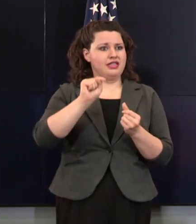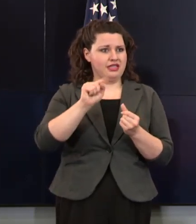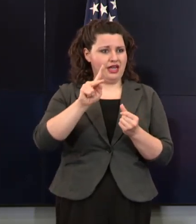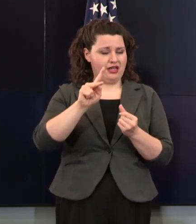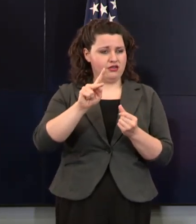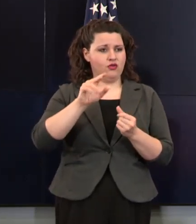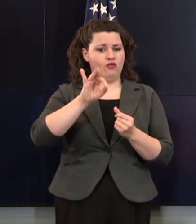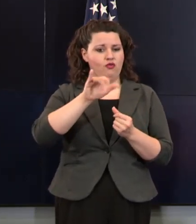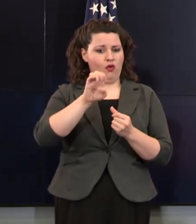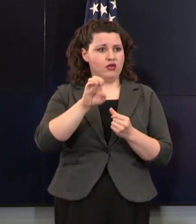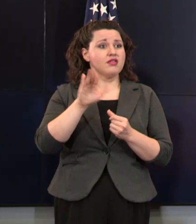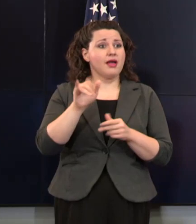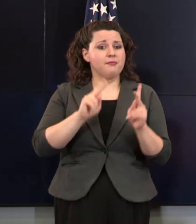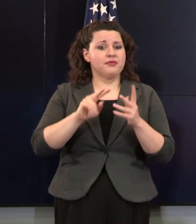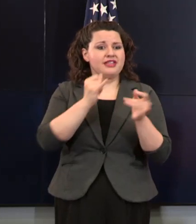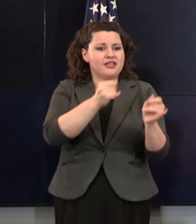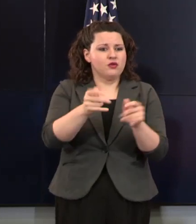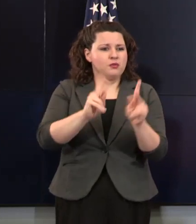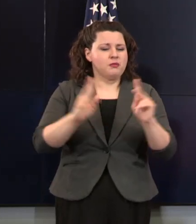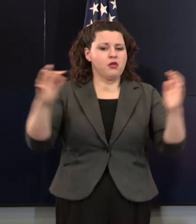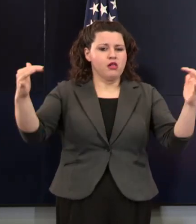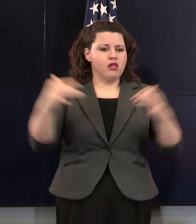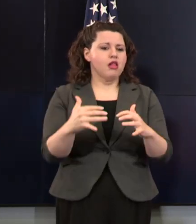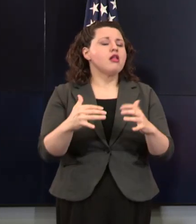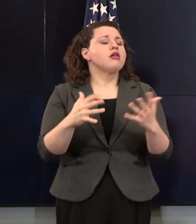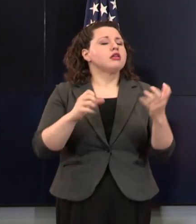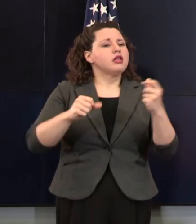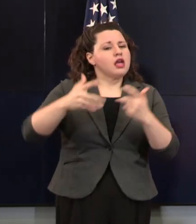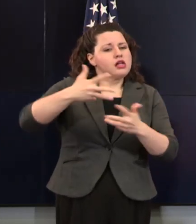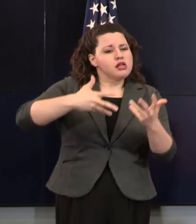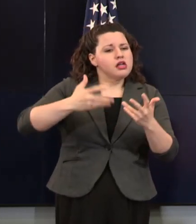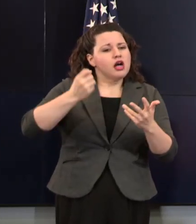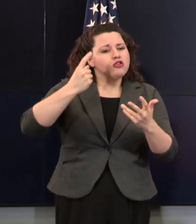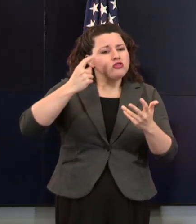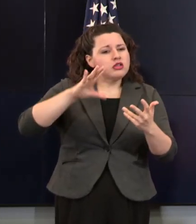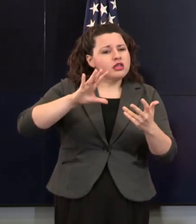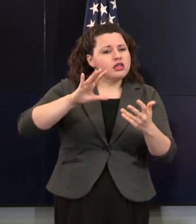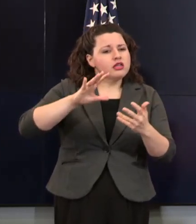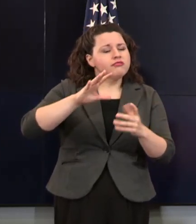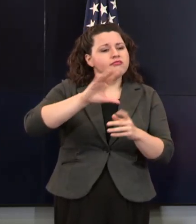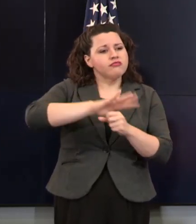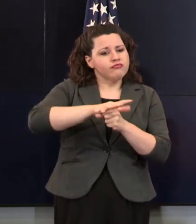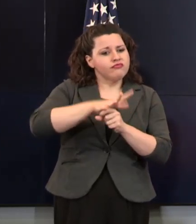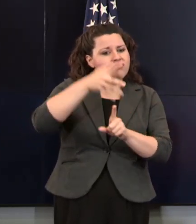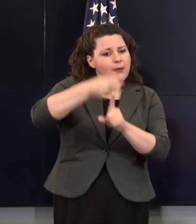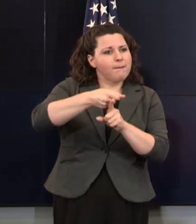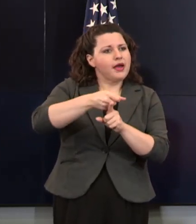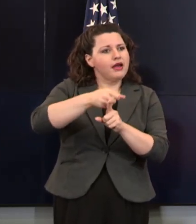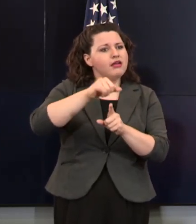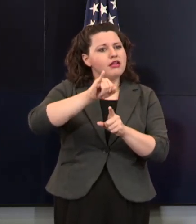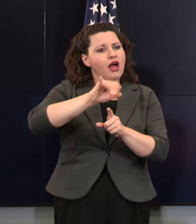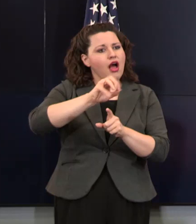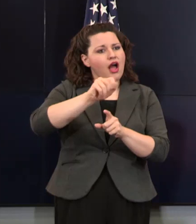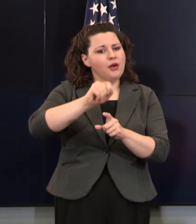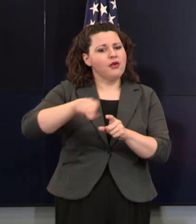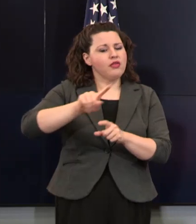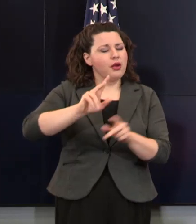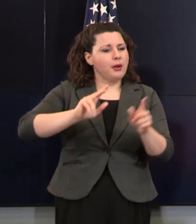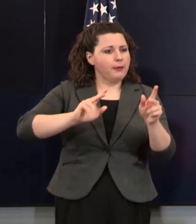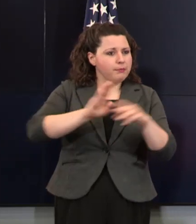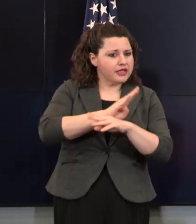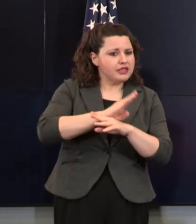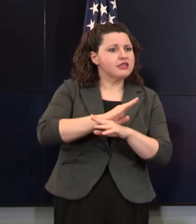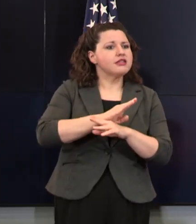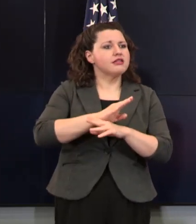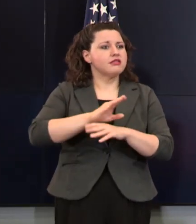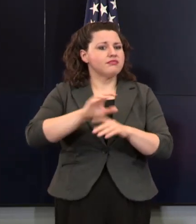individuals together to really understand the impact that COVID-19 has had on Iowans, our families, our businesses, and our state